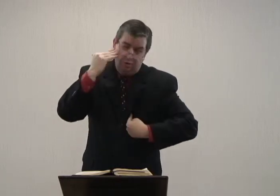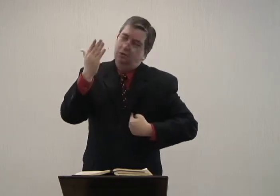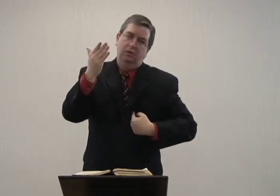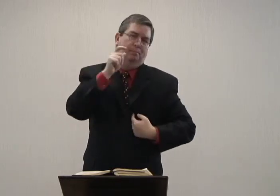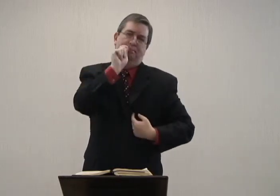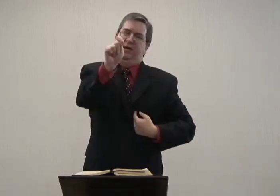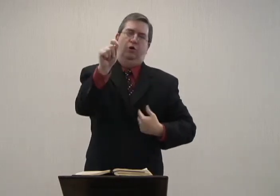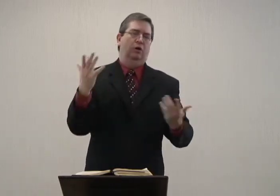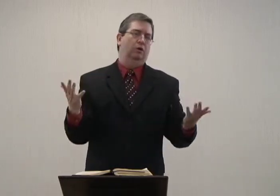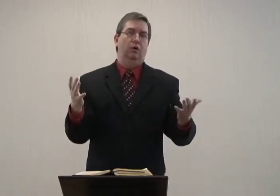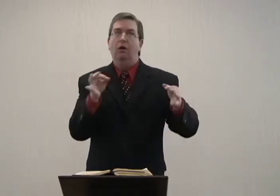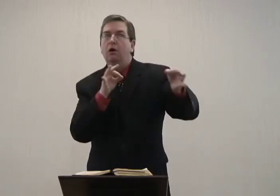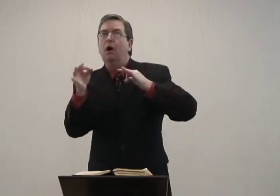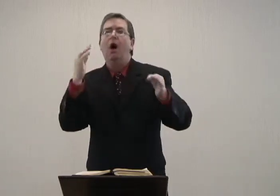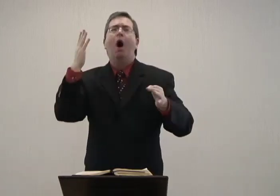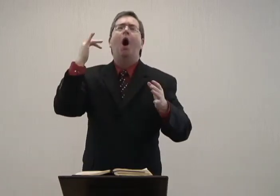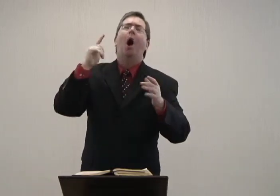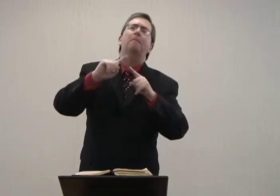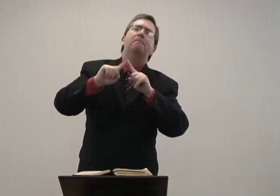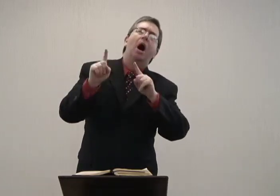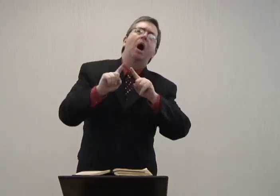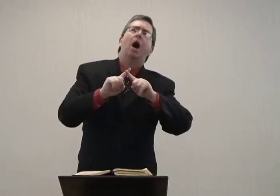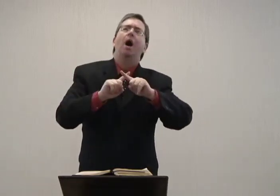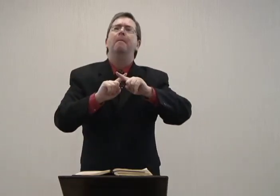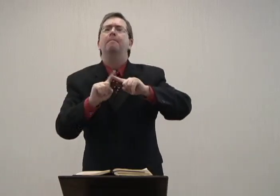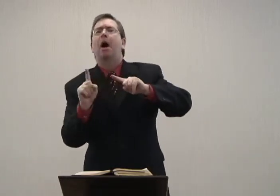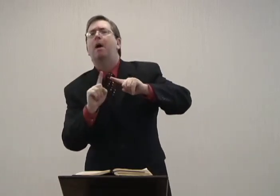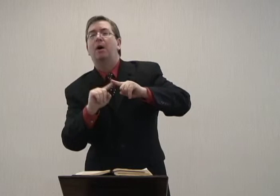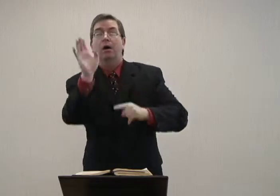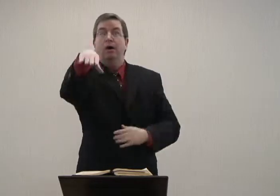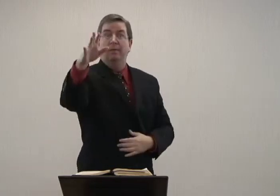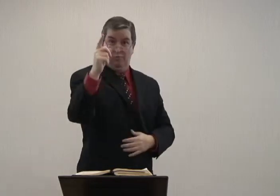I don't know how to do it, you know it's wrong. But